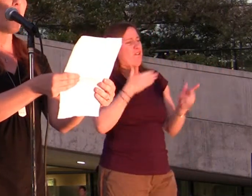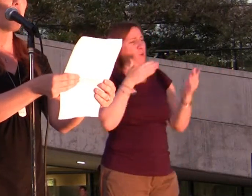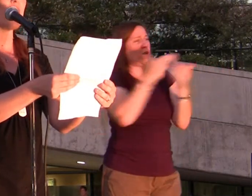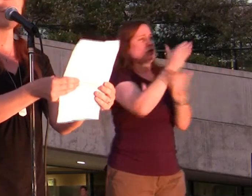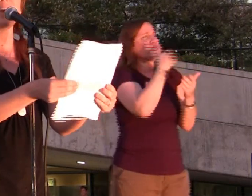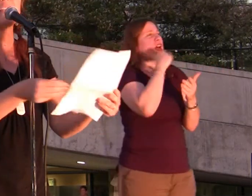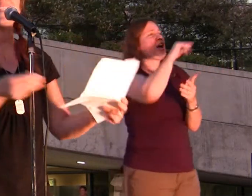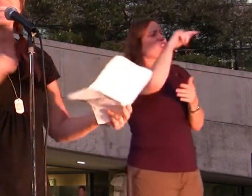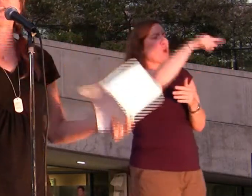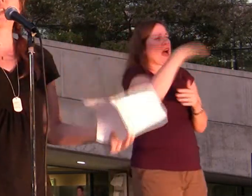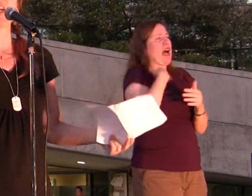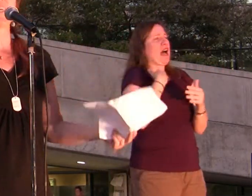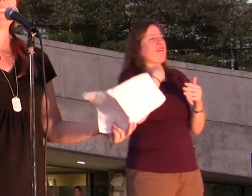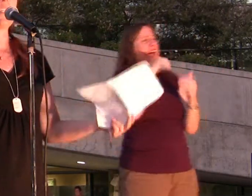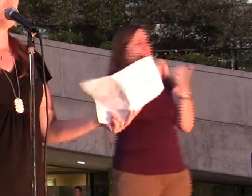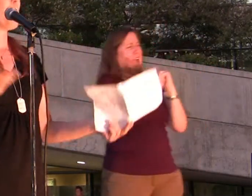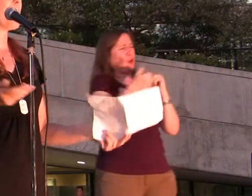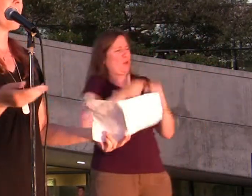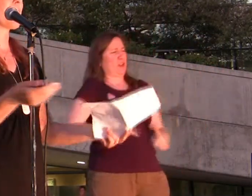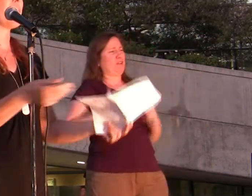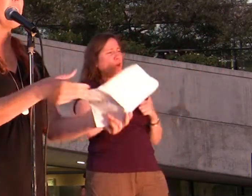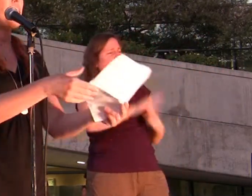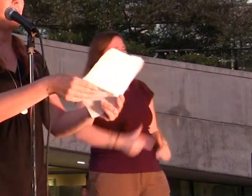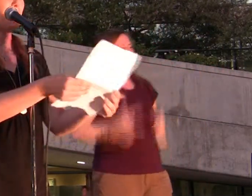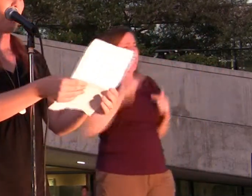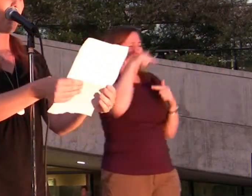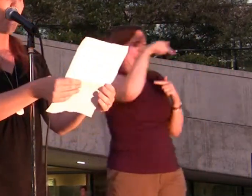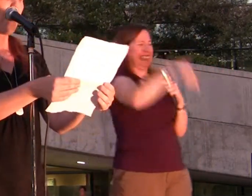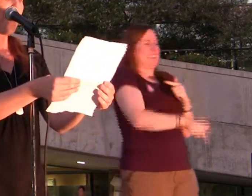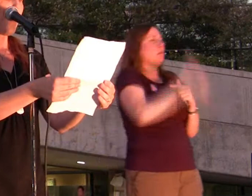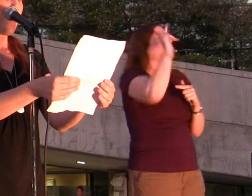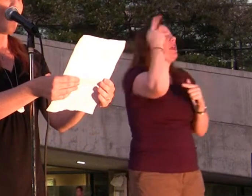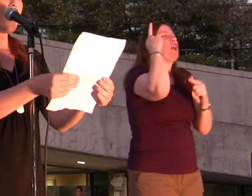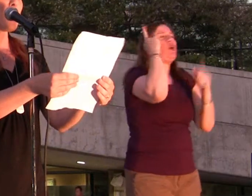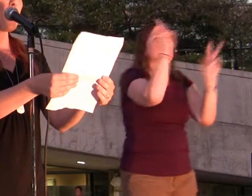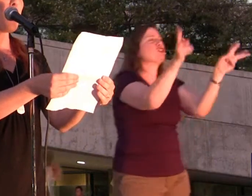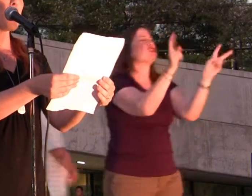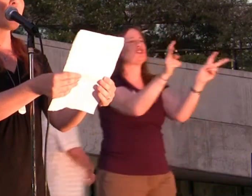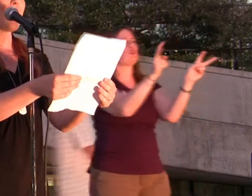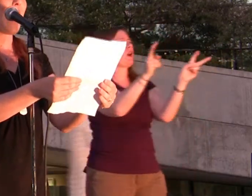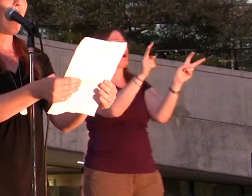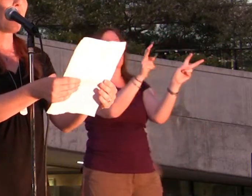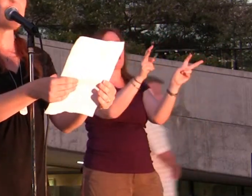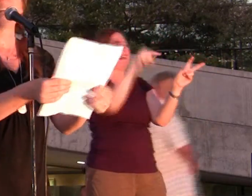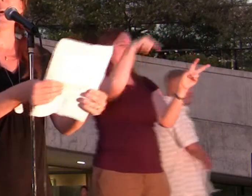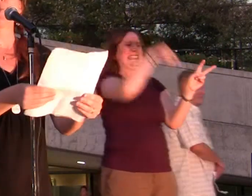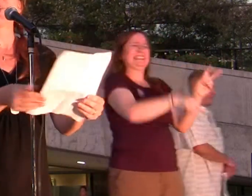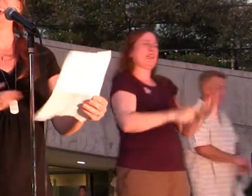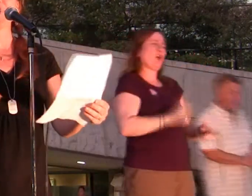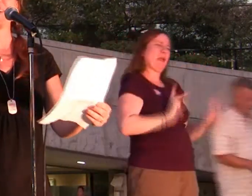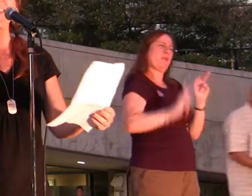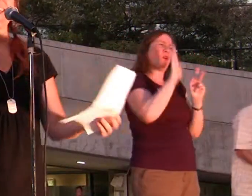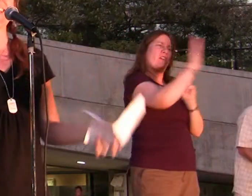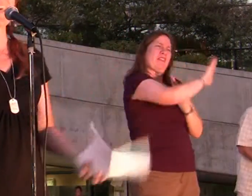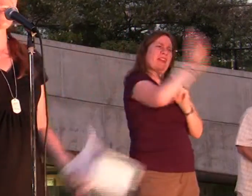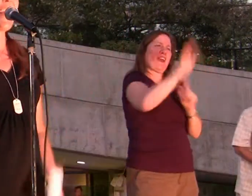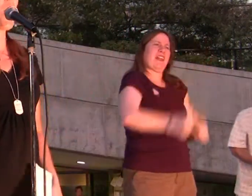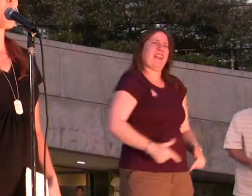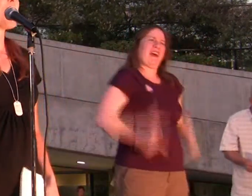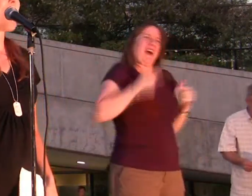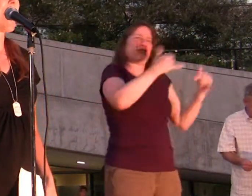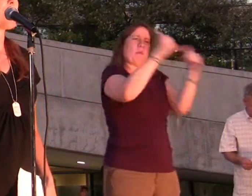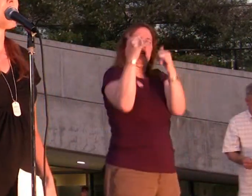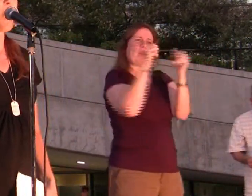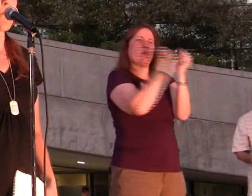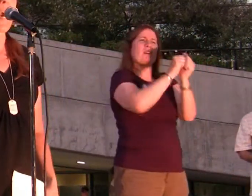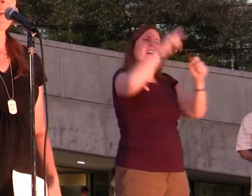I will never allow that this is just a political issue. These are people's lives that they are playing with, and they cannot